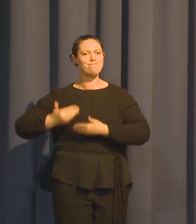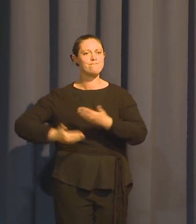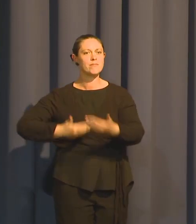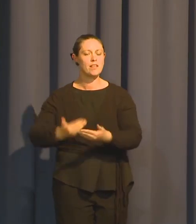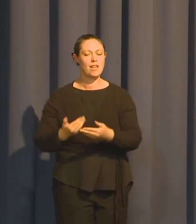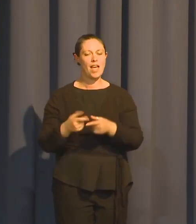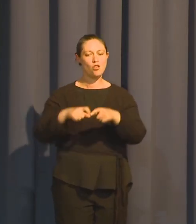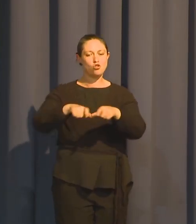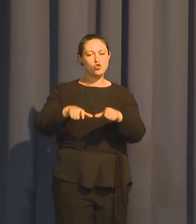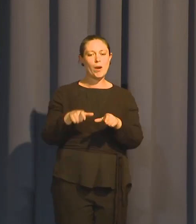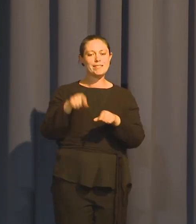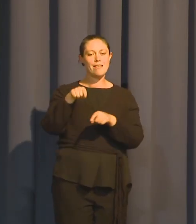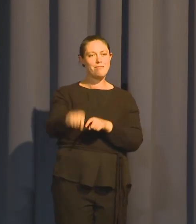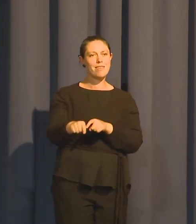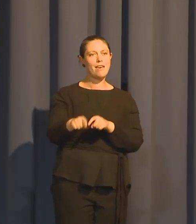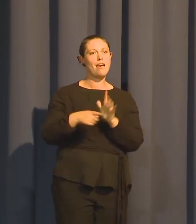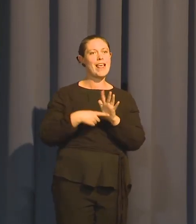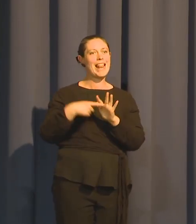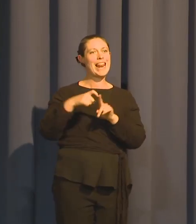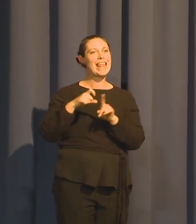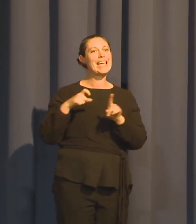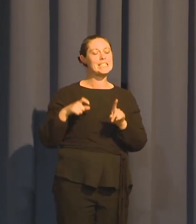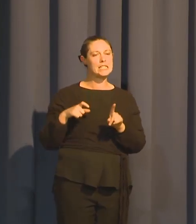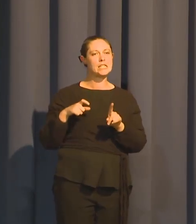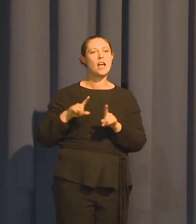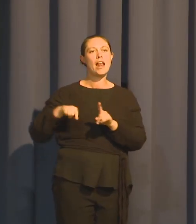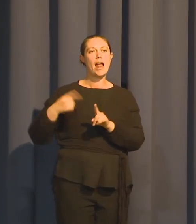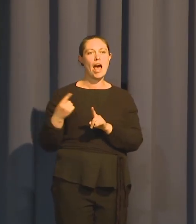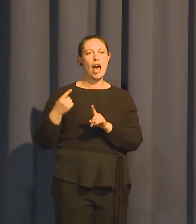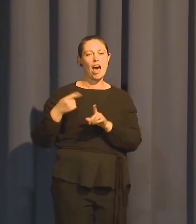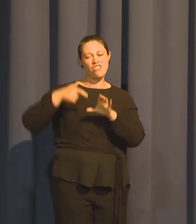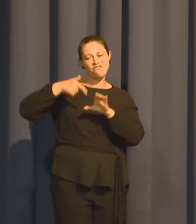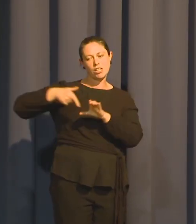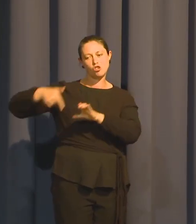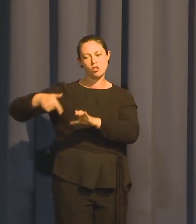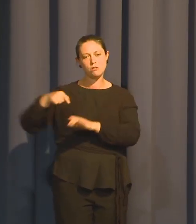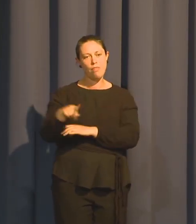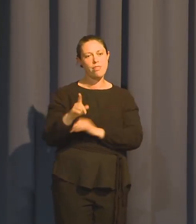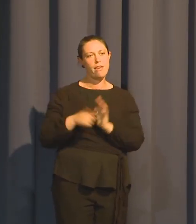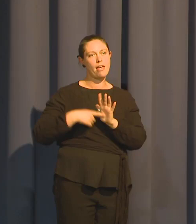jointing and other lead fittings on or about the service line point.